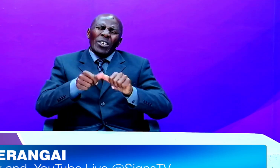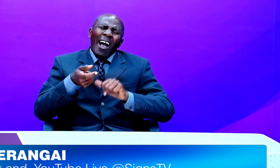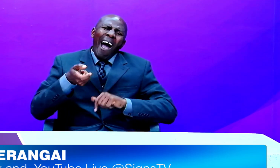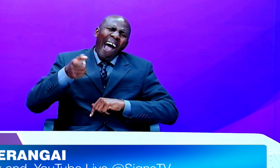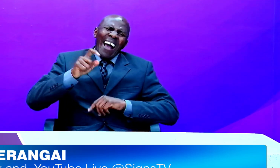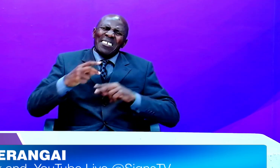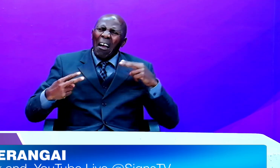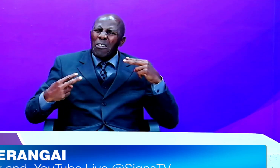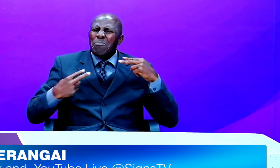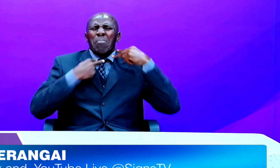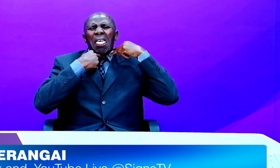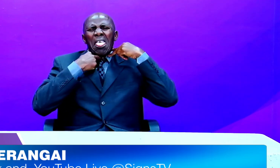Moving on,